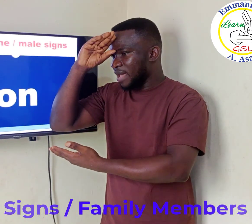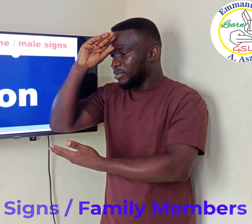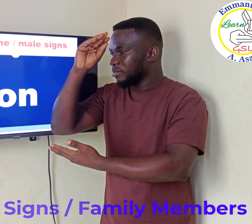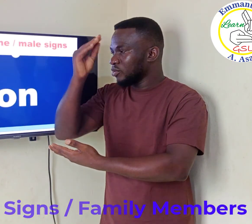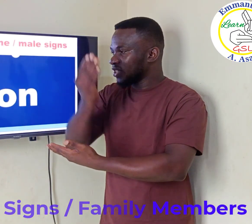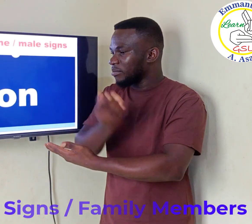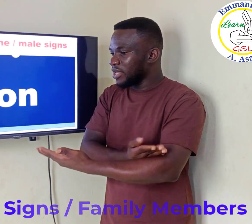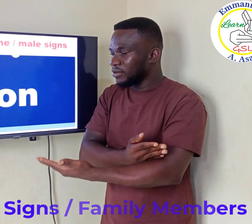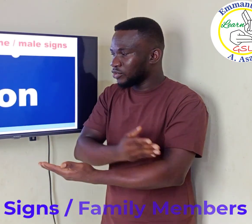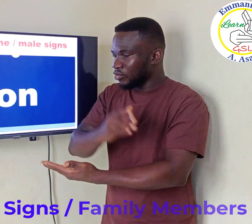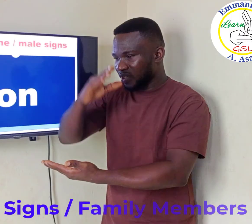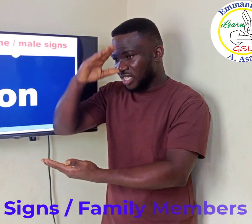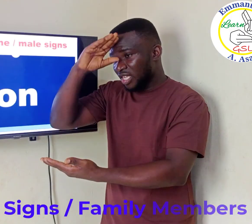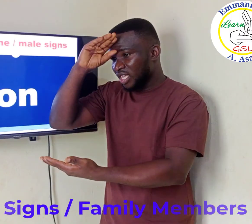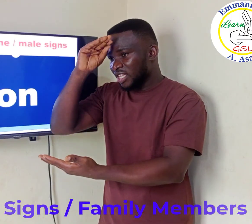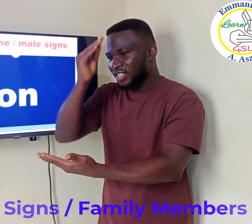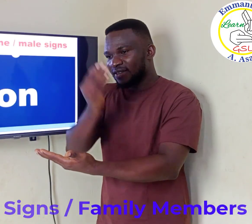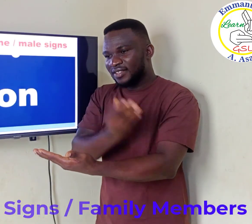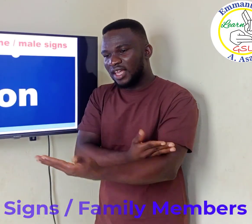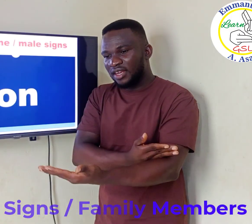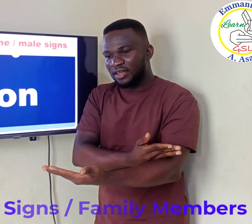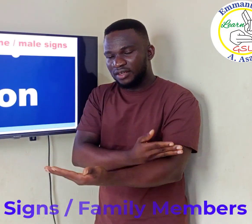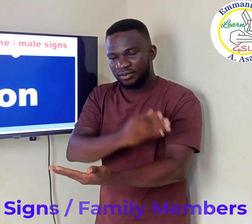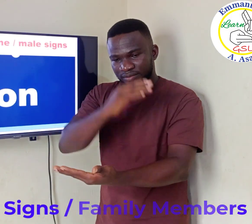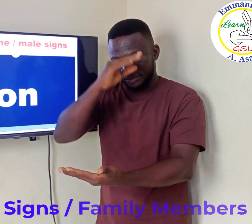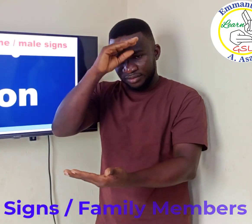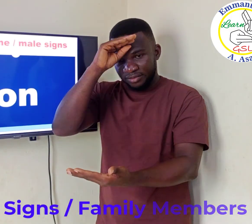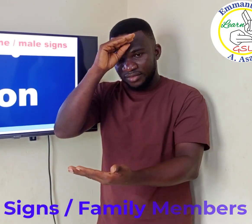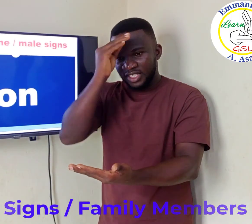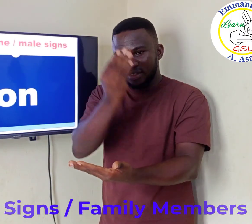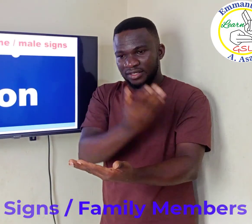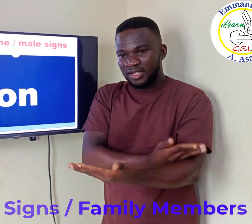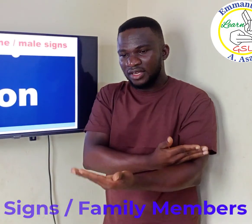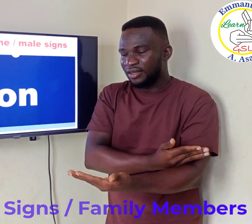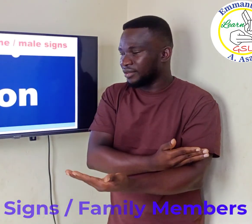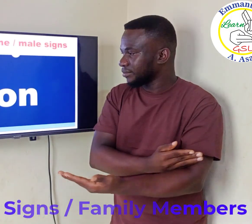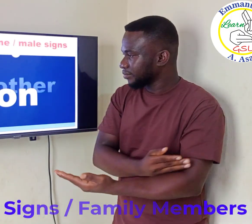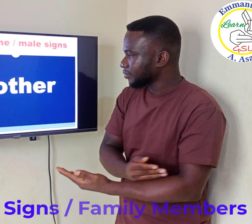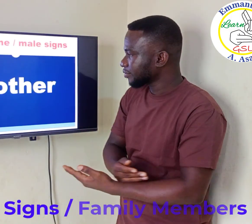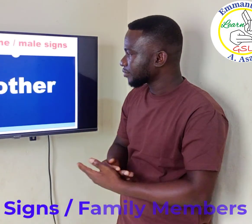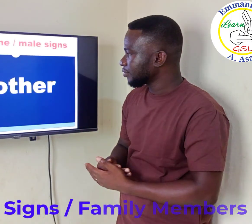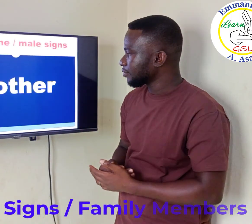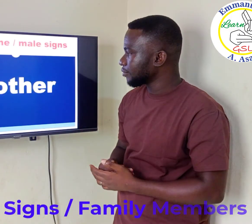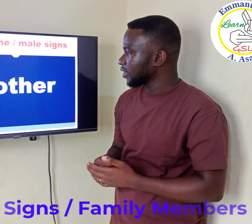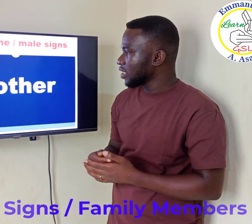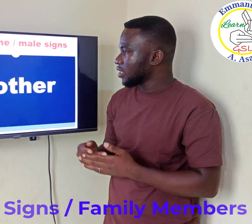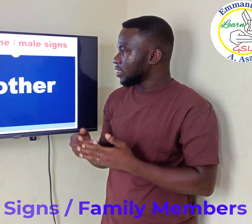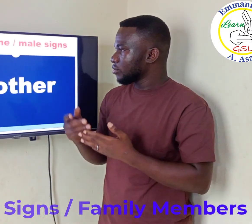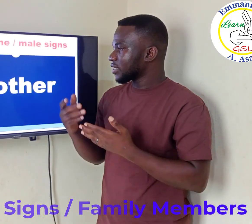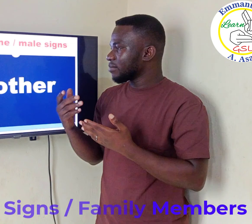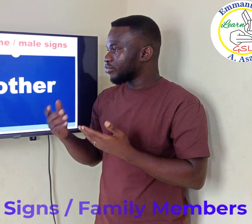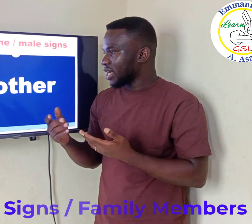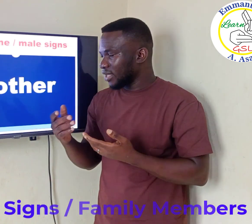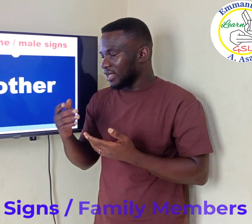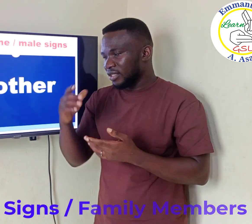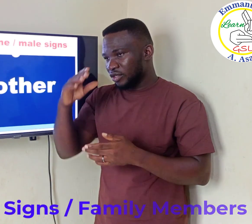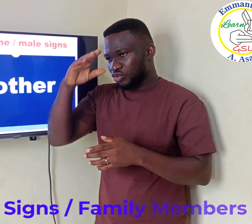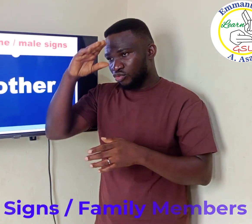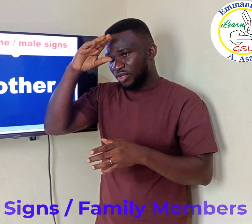baby who is a male. So you say son, son. To sign brother, so we